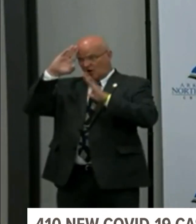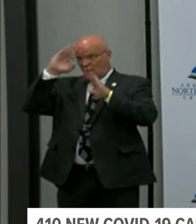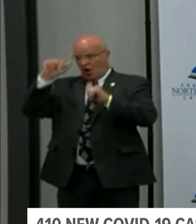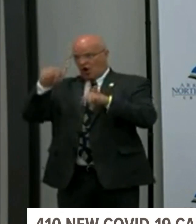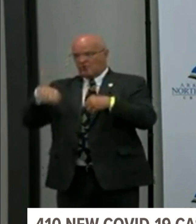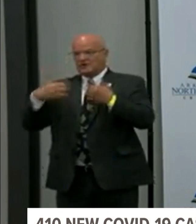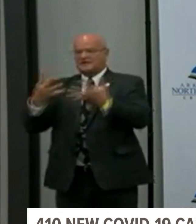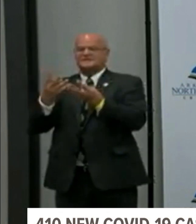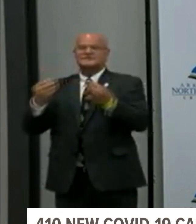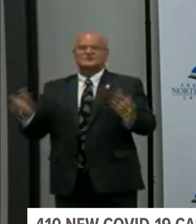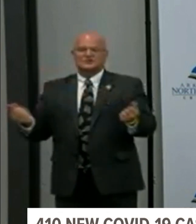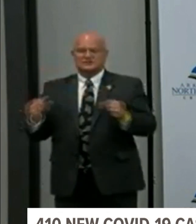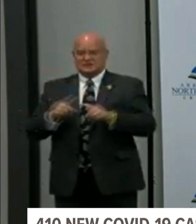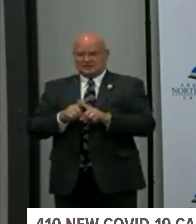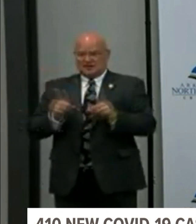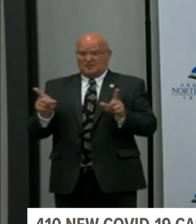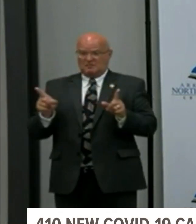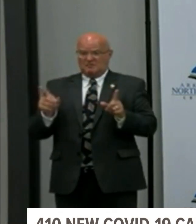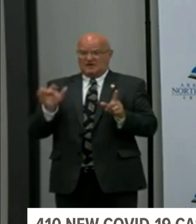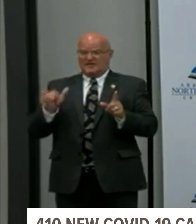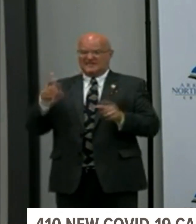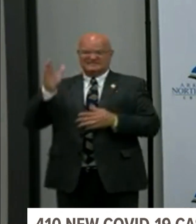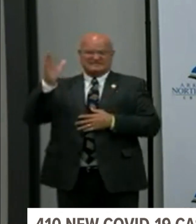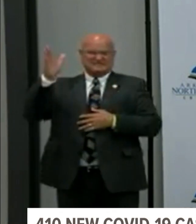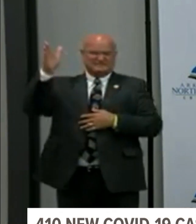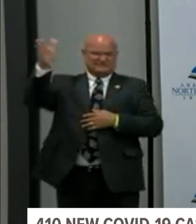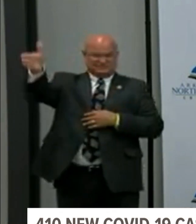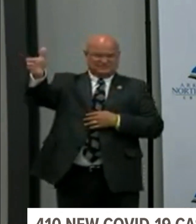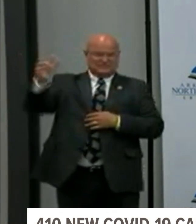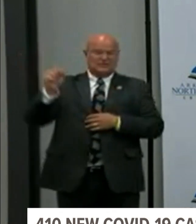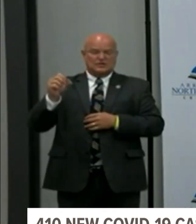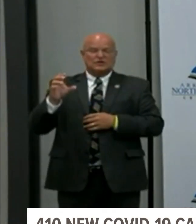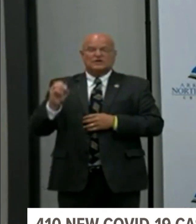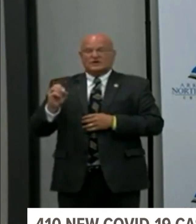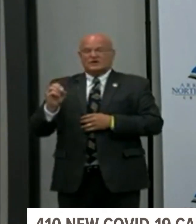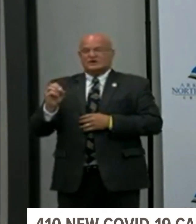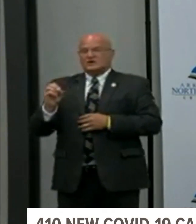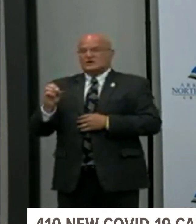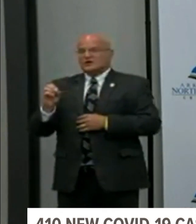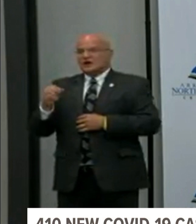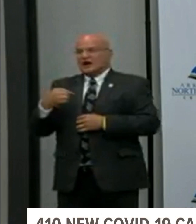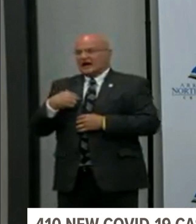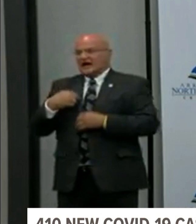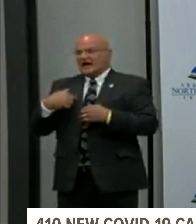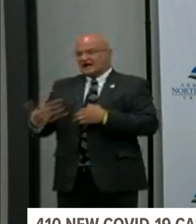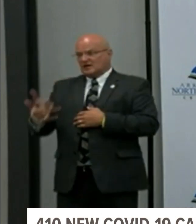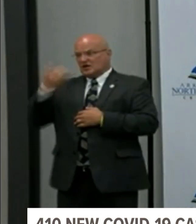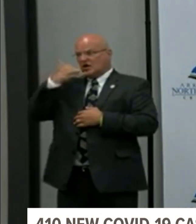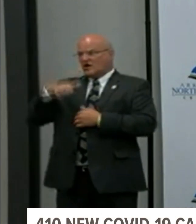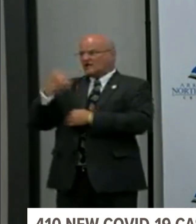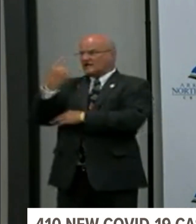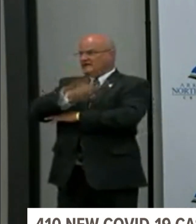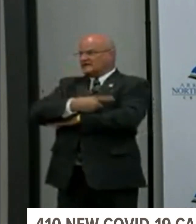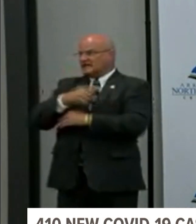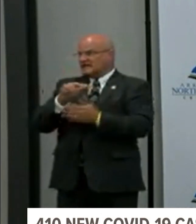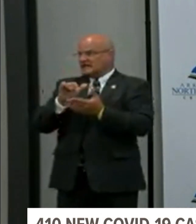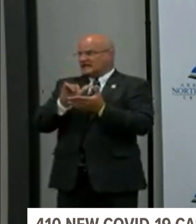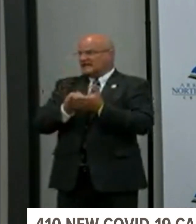some solutions, but that's a ways off. And so, I had a call the other day